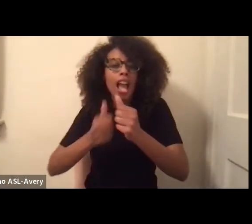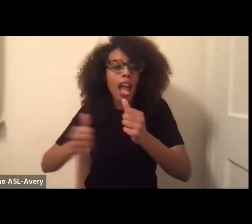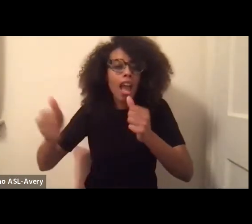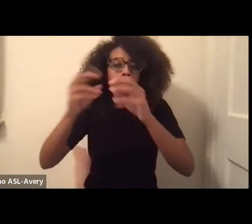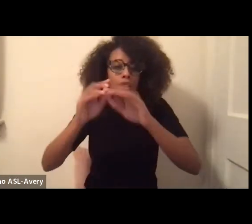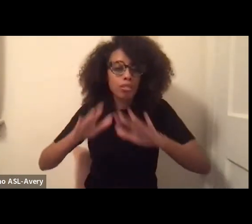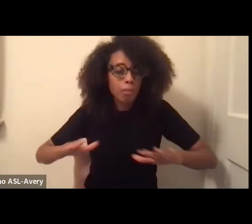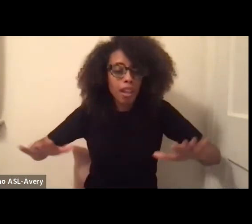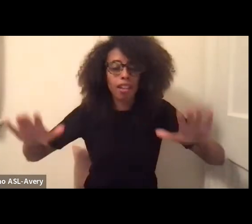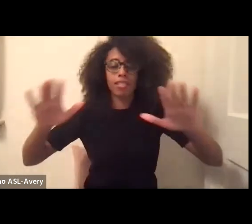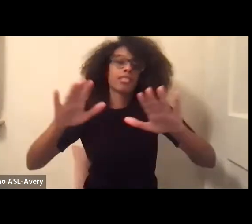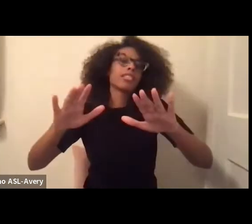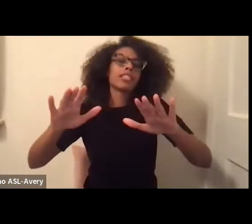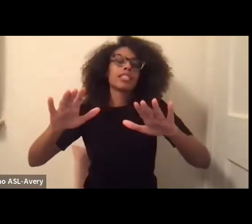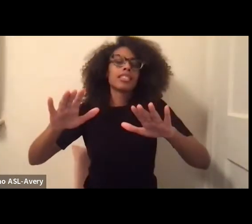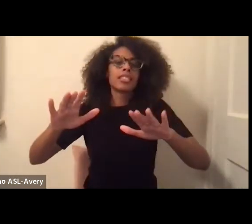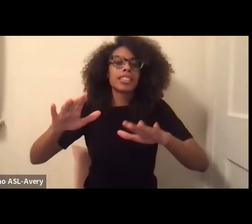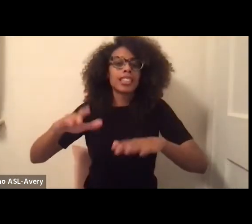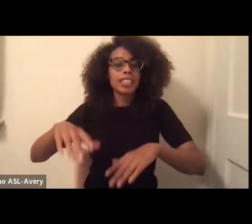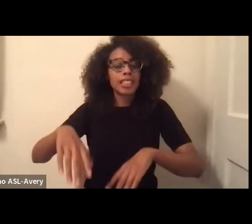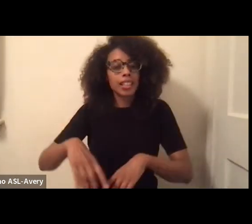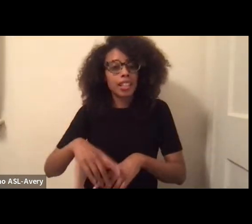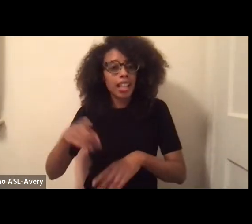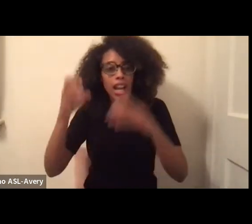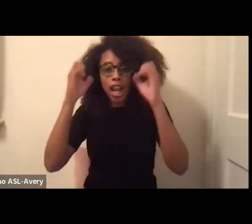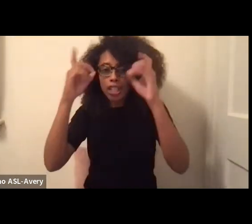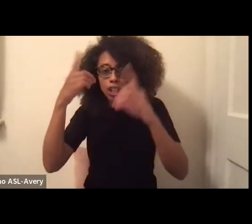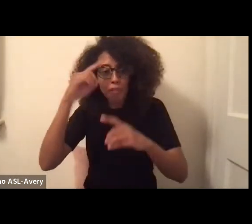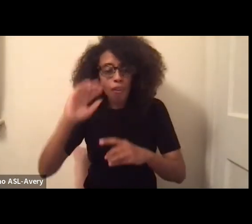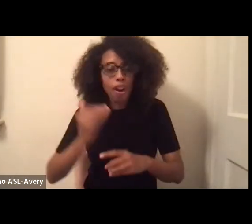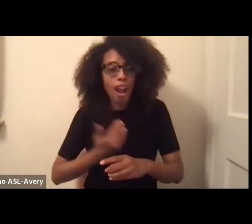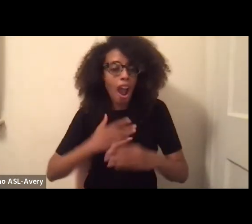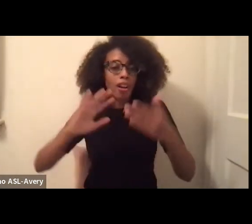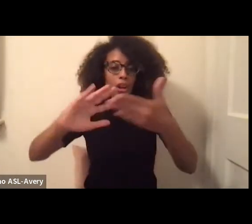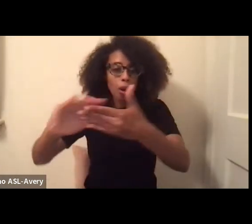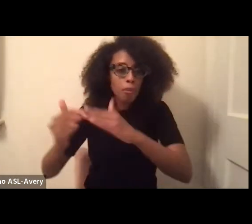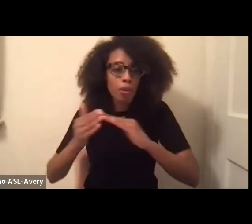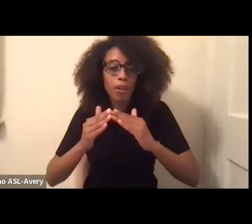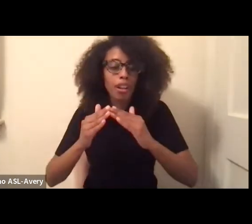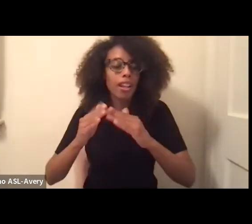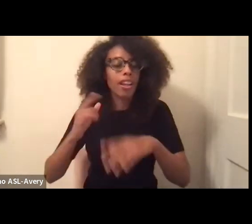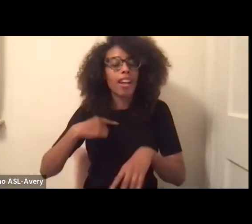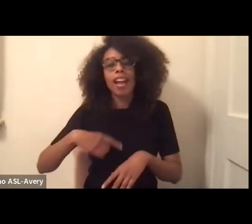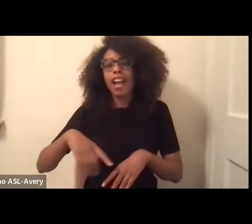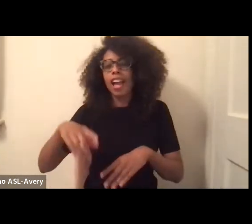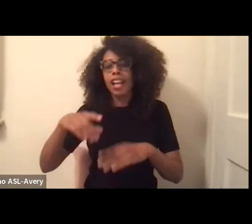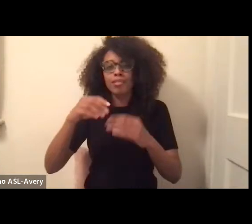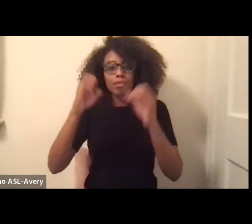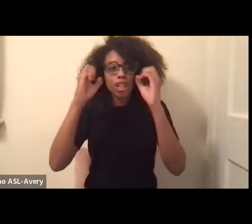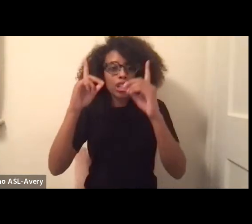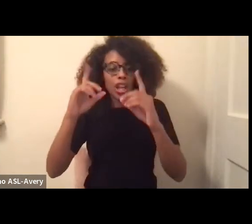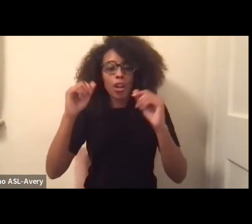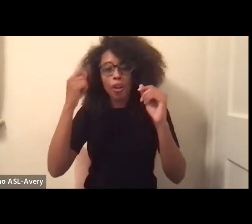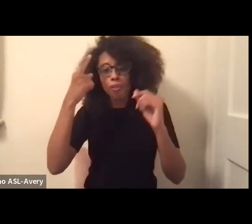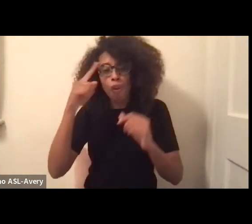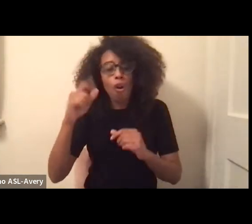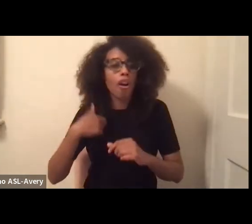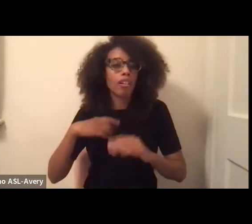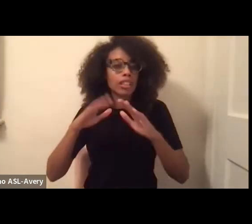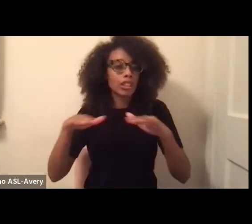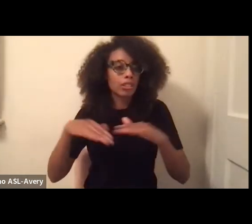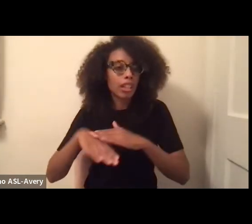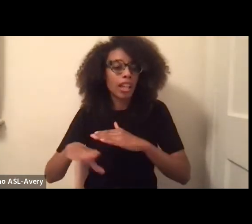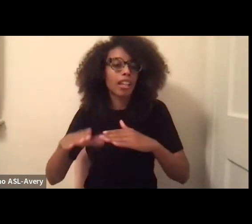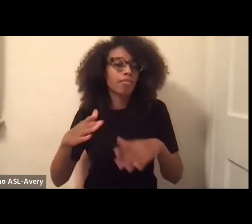neighborhood, educator for all the kids, right? Who would come sit on our porch as she taught them to read, right? But she was also